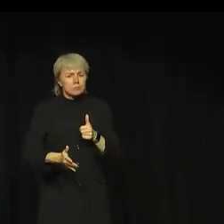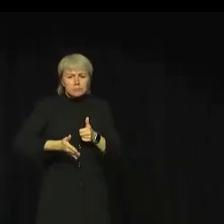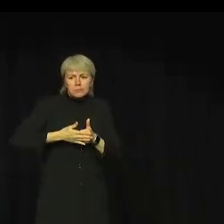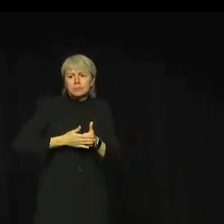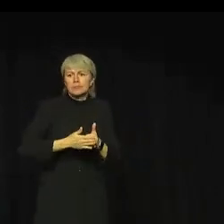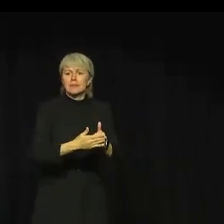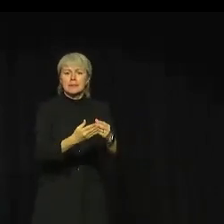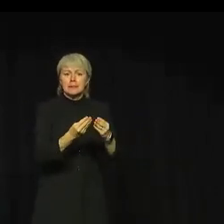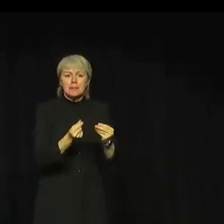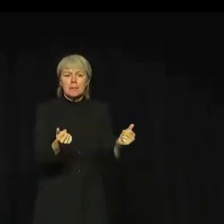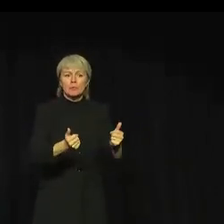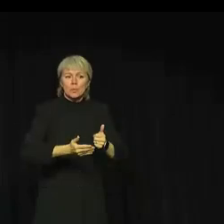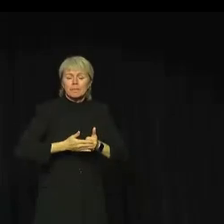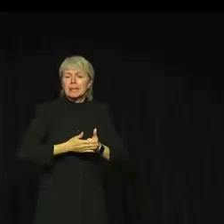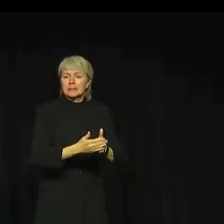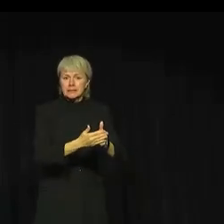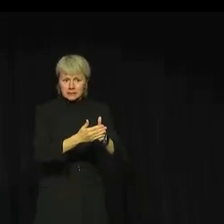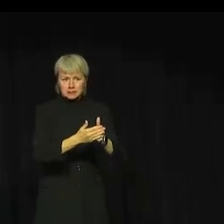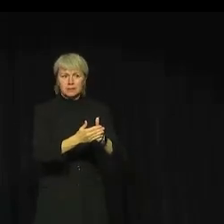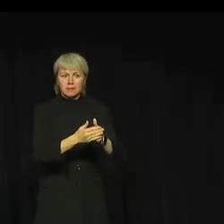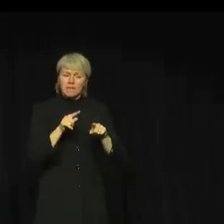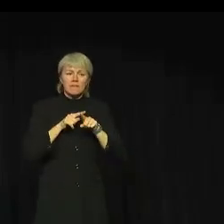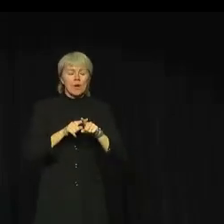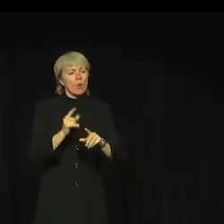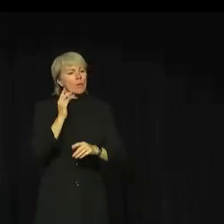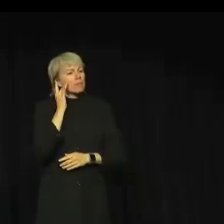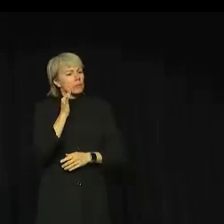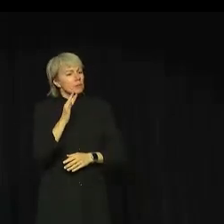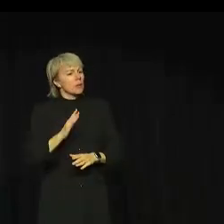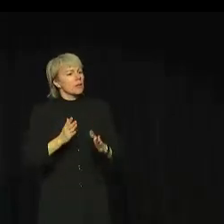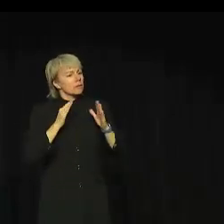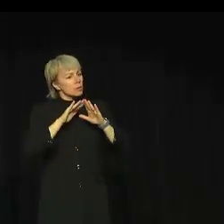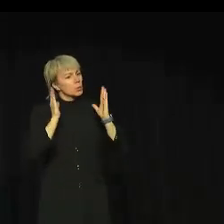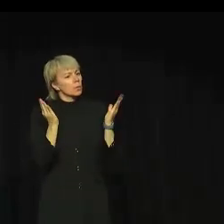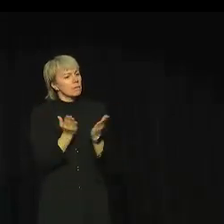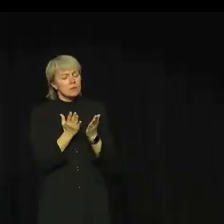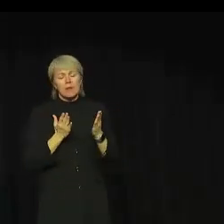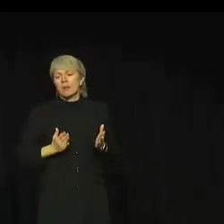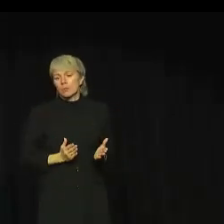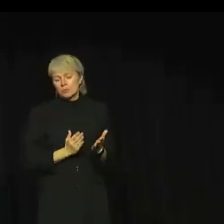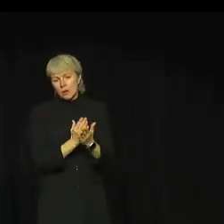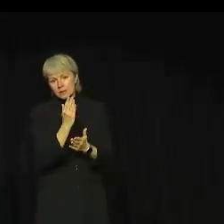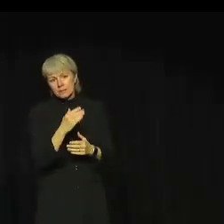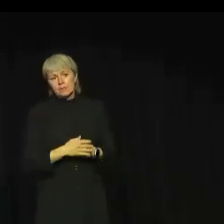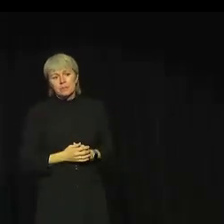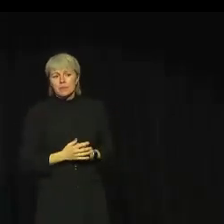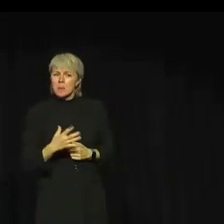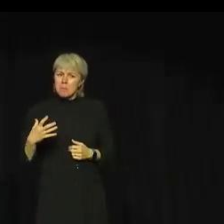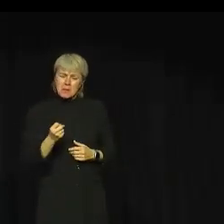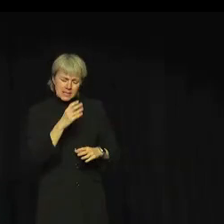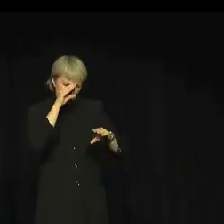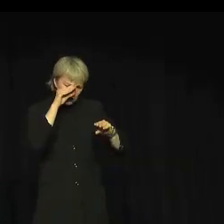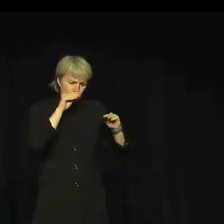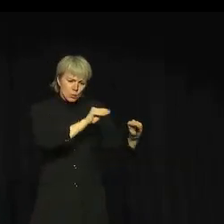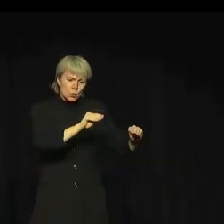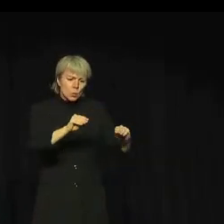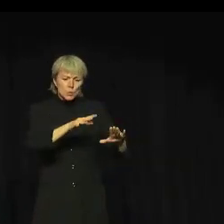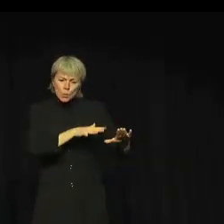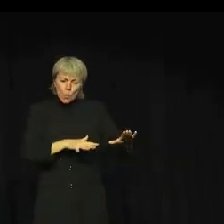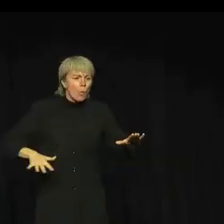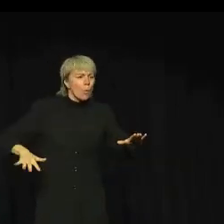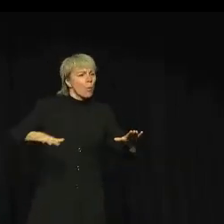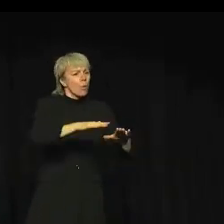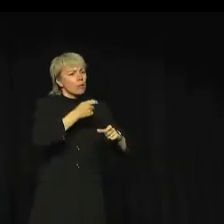provide the principles of human rights, and they must be taught to every Australian